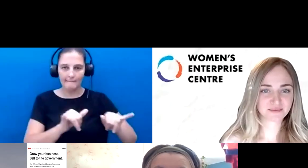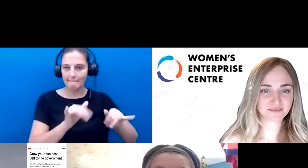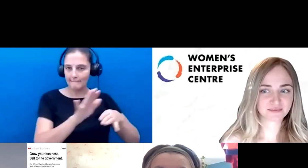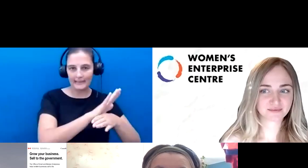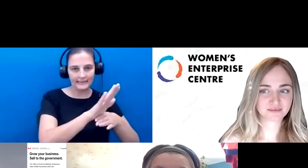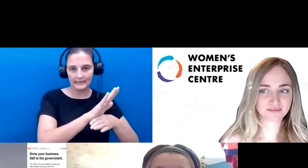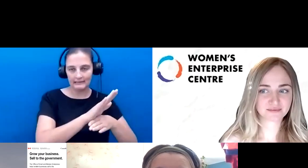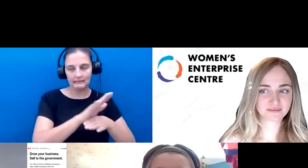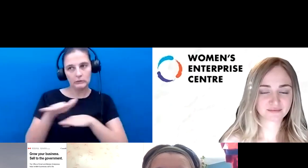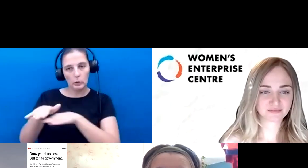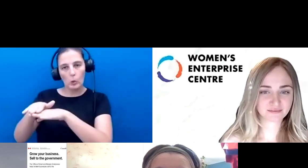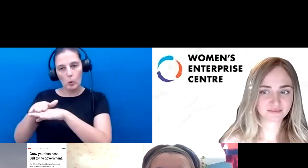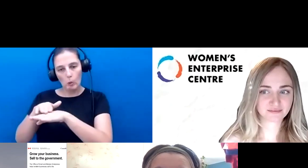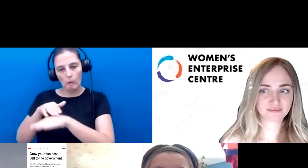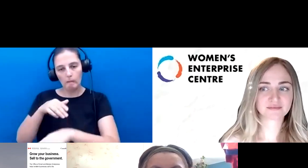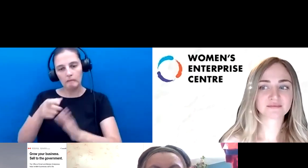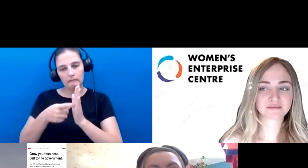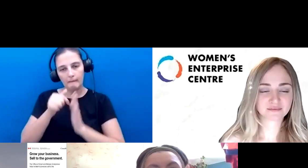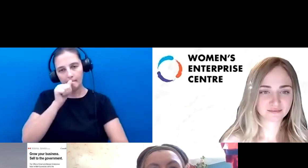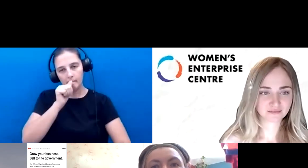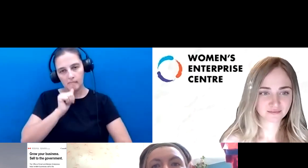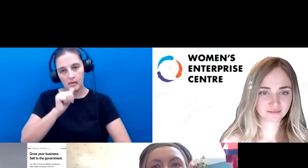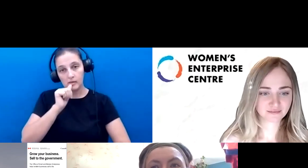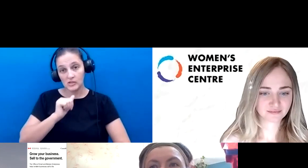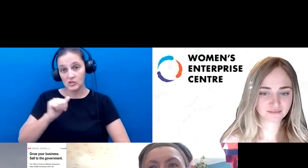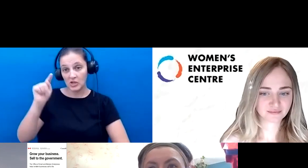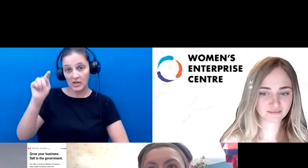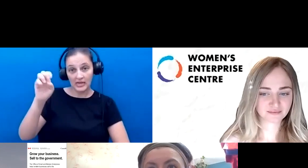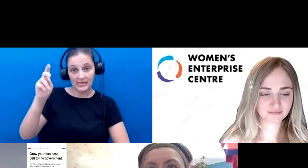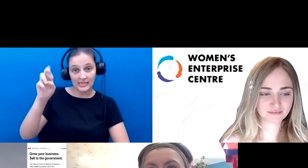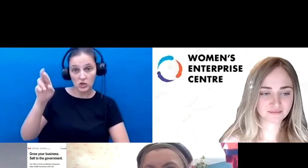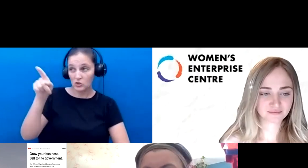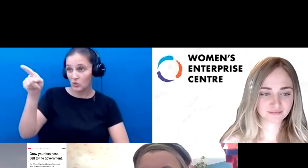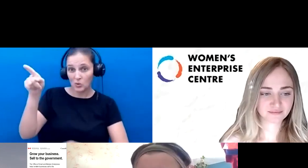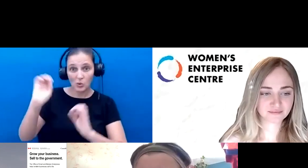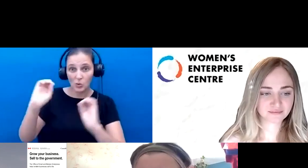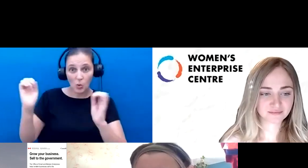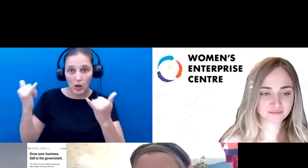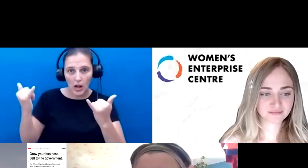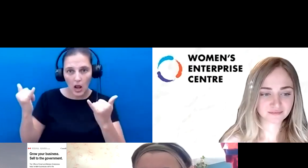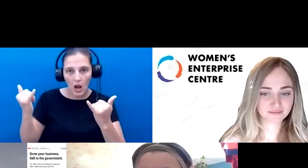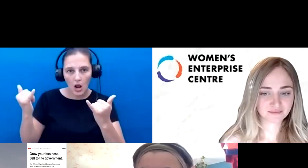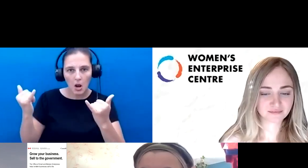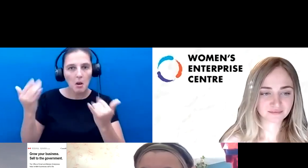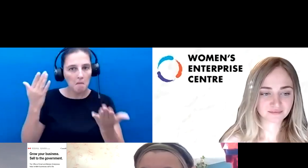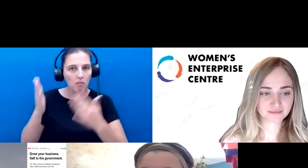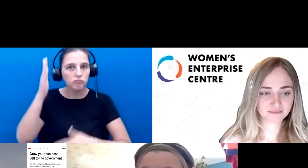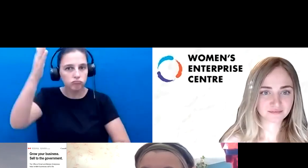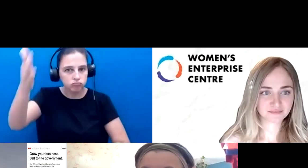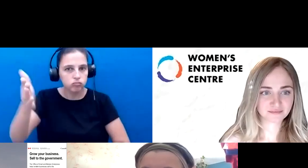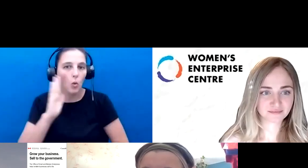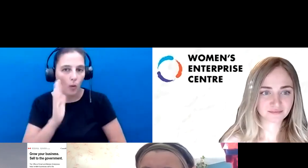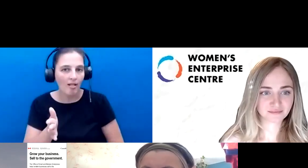And yeah, just because a tender is not available right now doesn't mean we don't buy that thing or we aren't buying it right now.